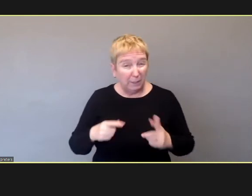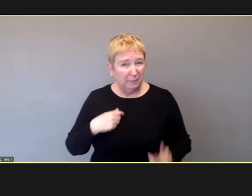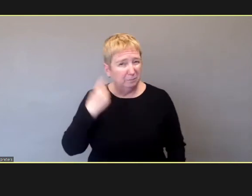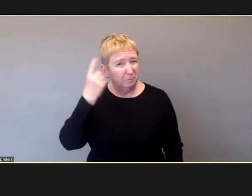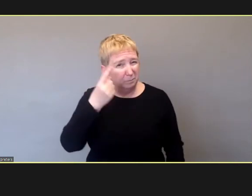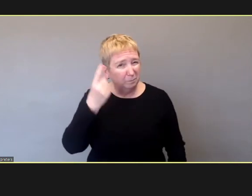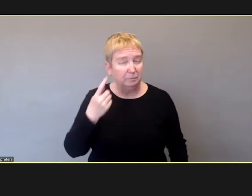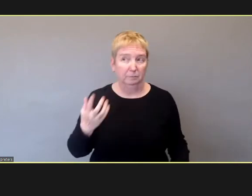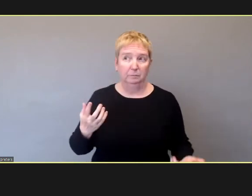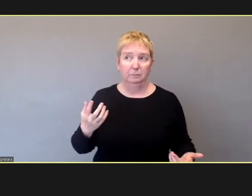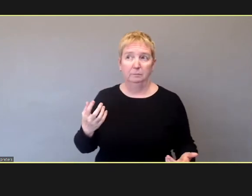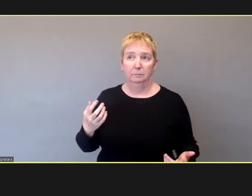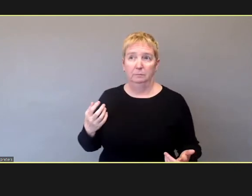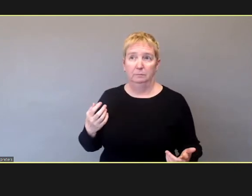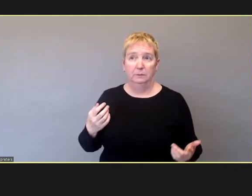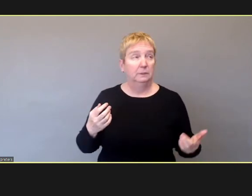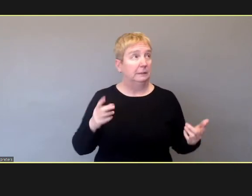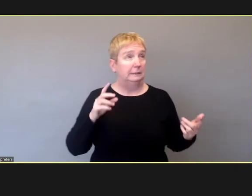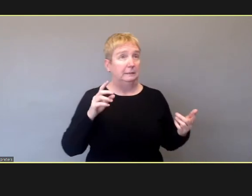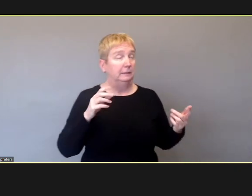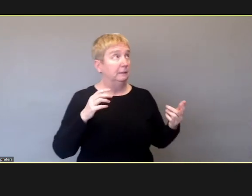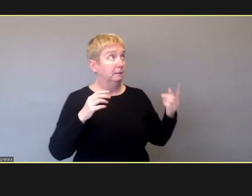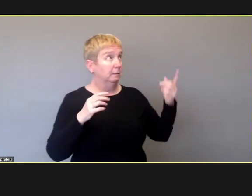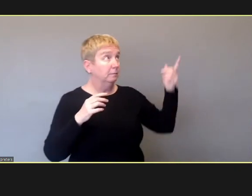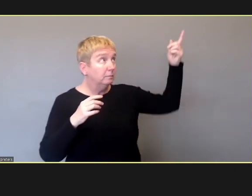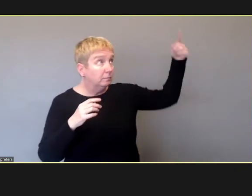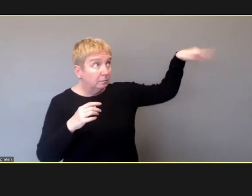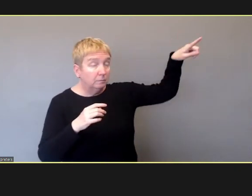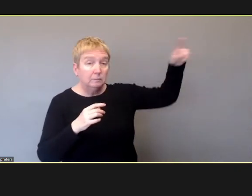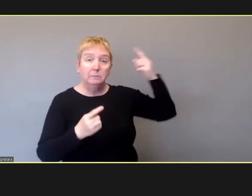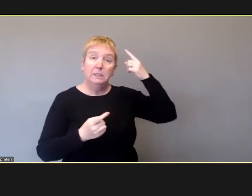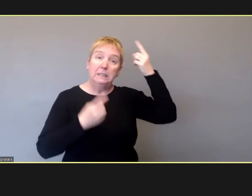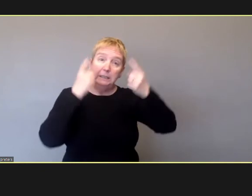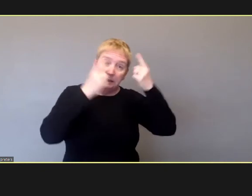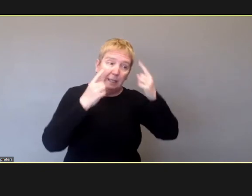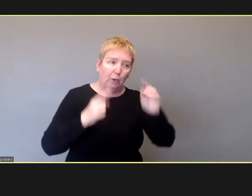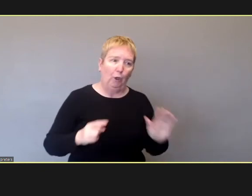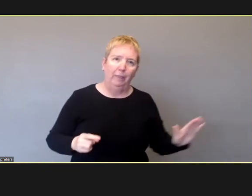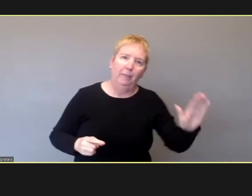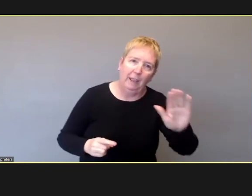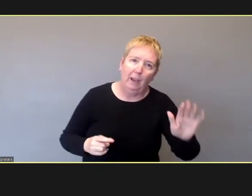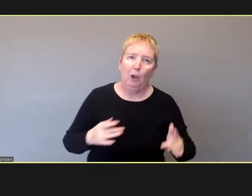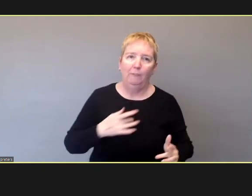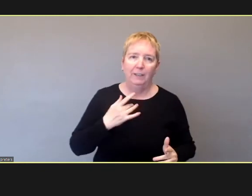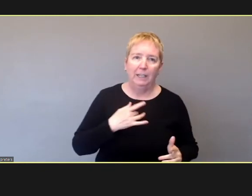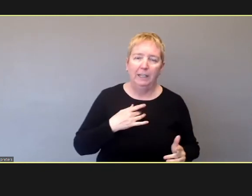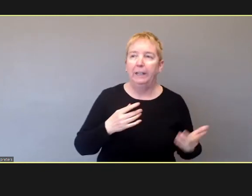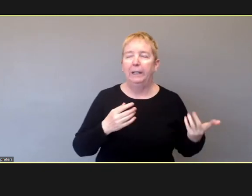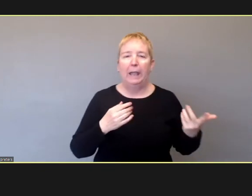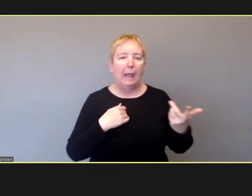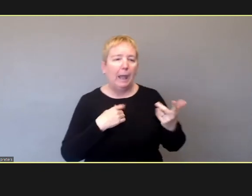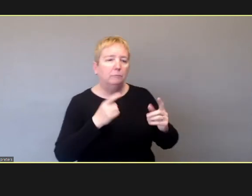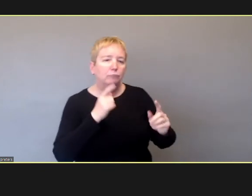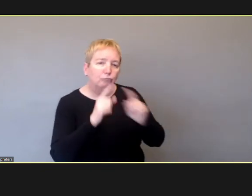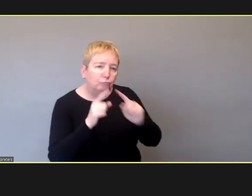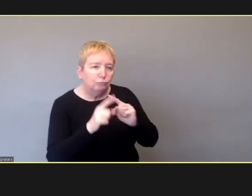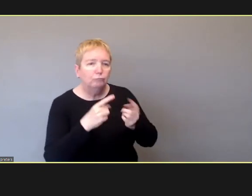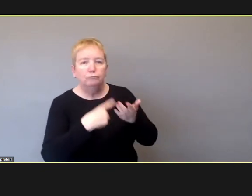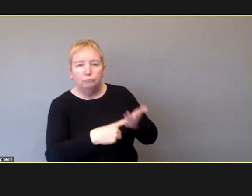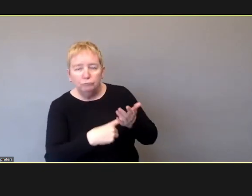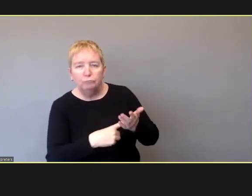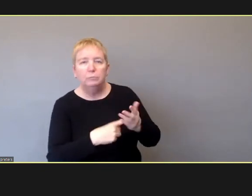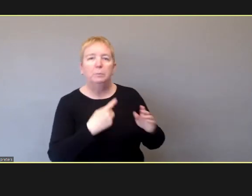a consideration was that before the decision? Were there any sort of dialogue or discussion that you can shed some light